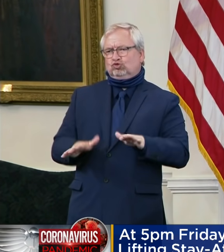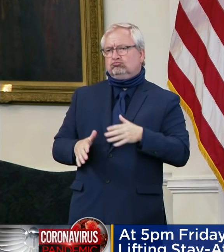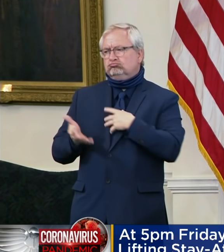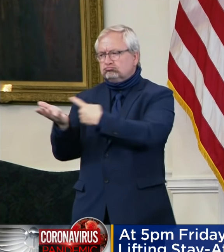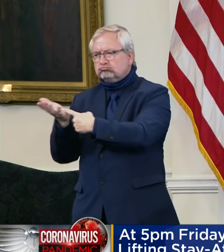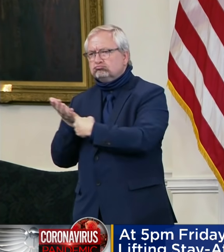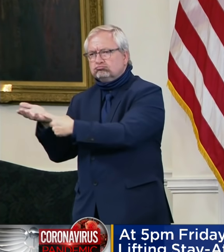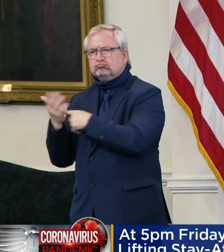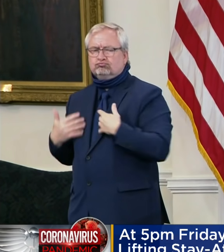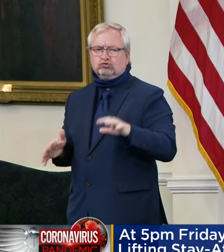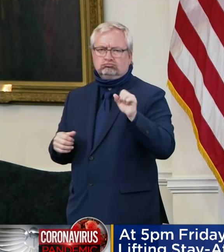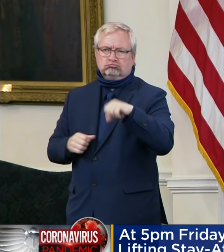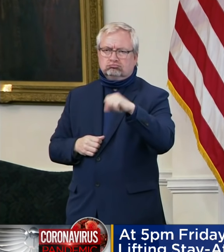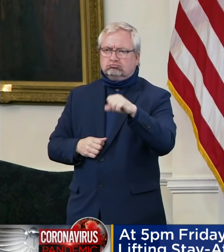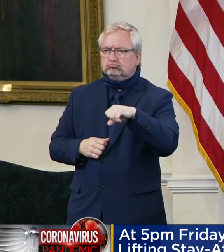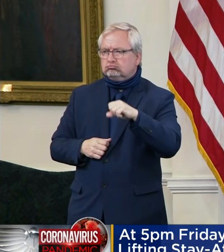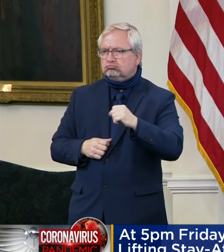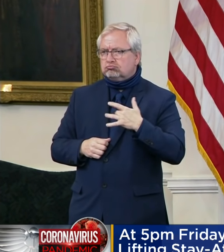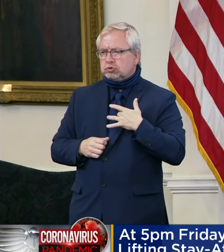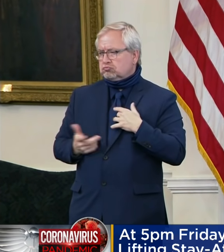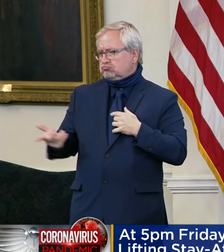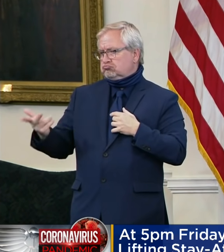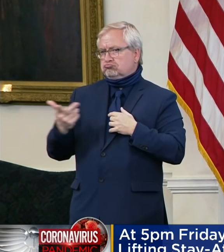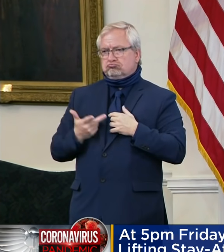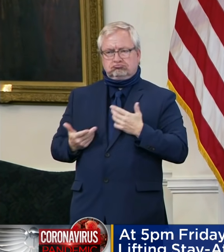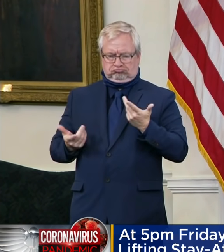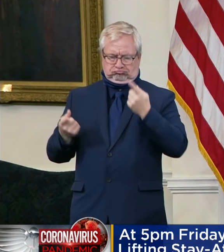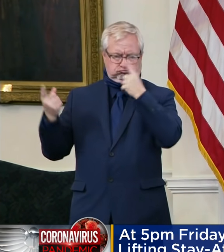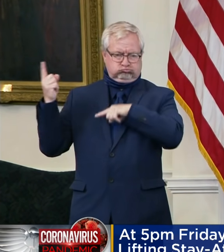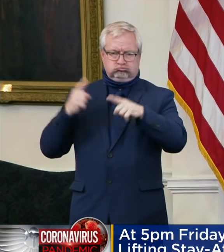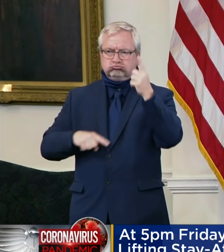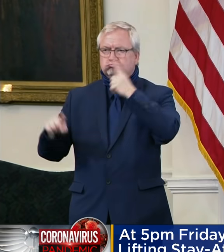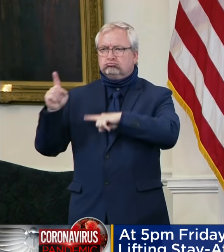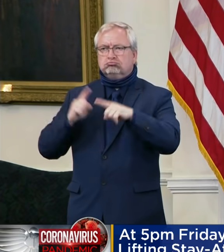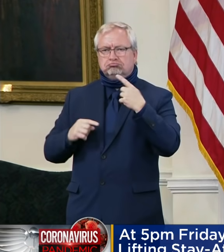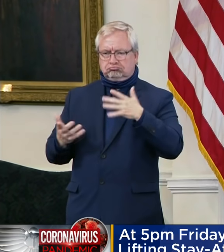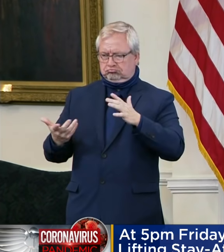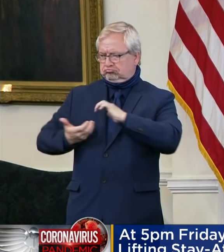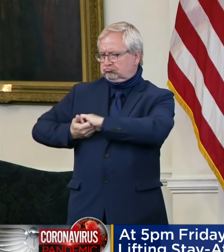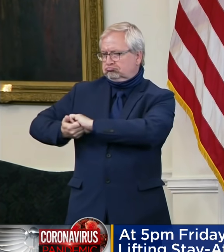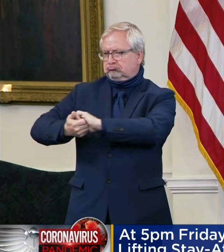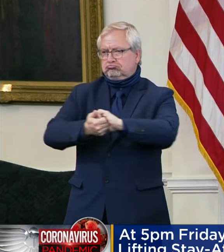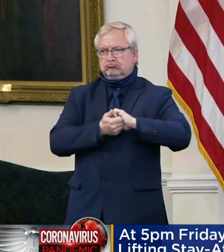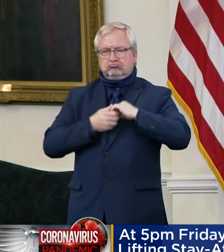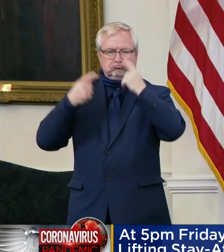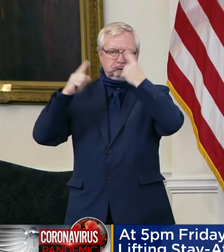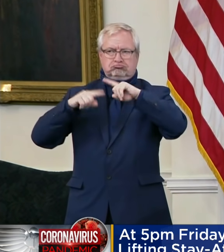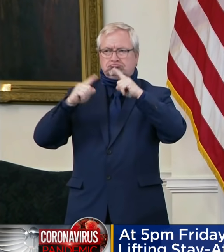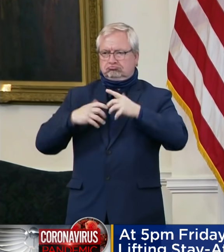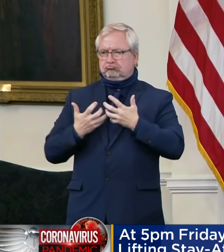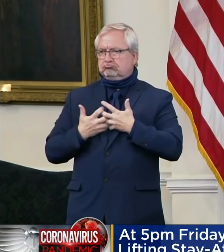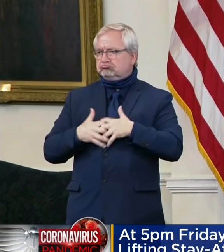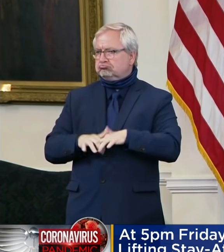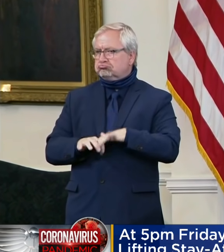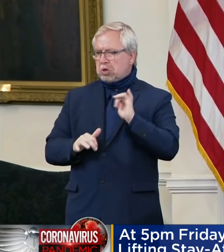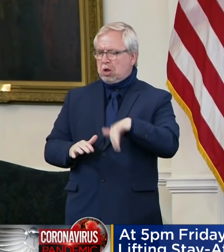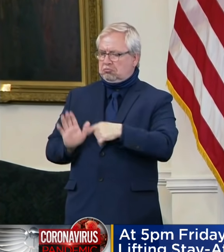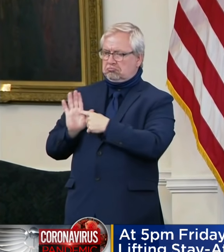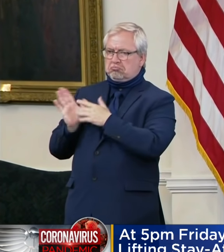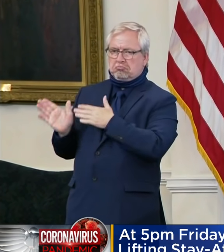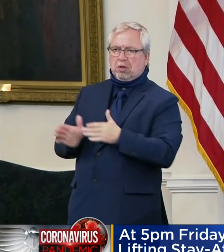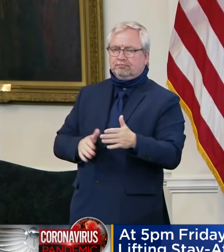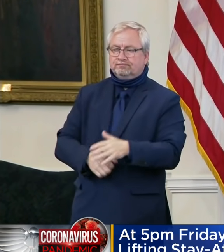think we're all in accord on what's going on. We're working together on regional issues. Governor, on the same subject, Prince George's and Montgomery